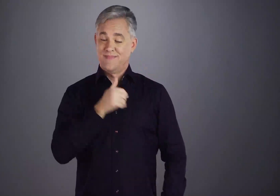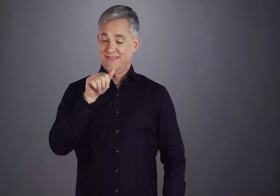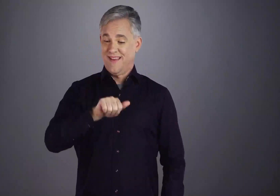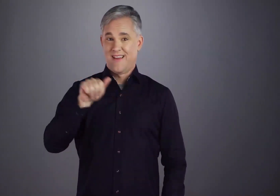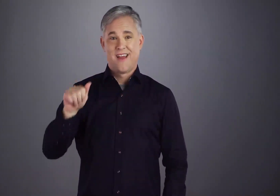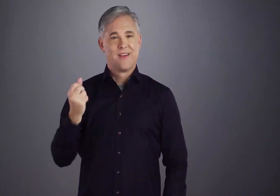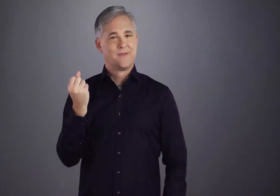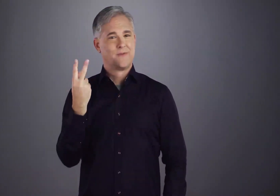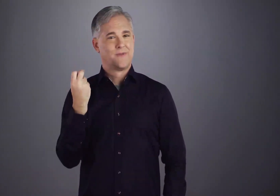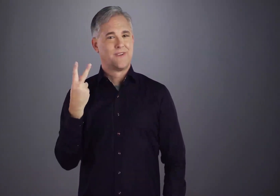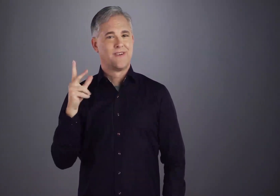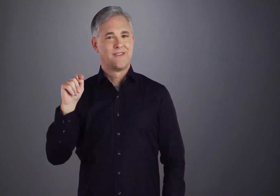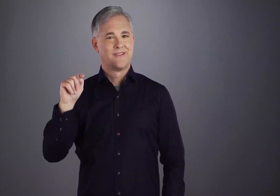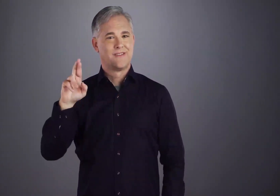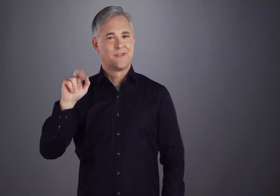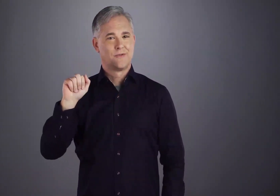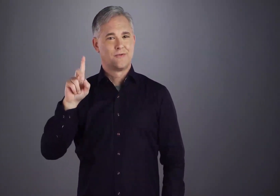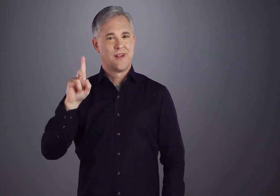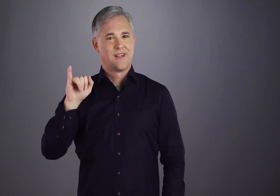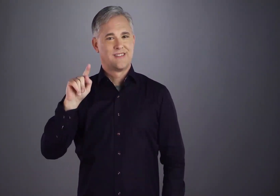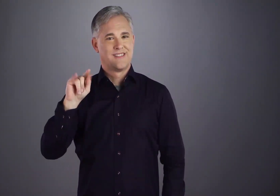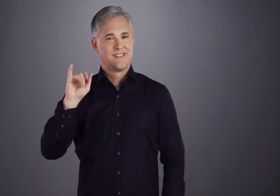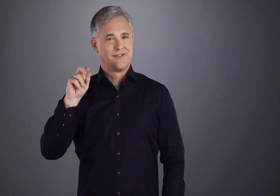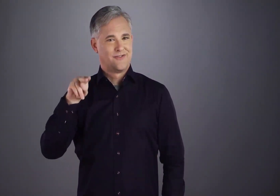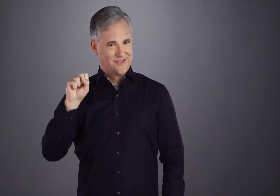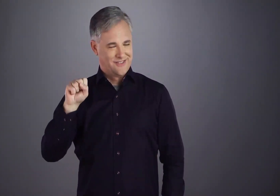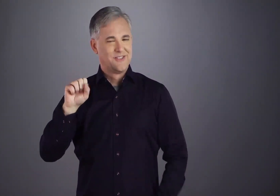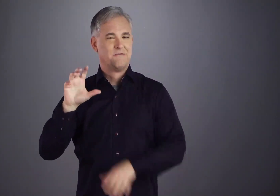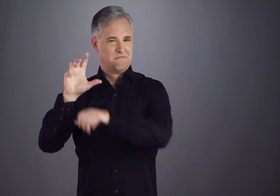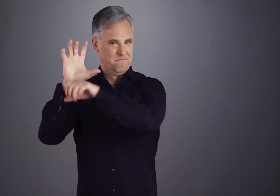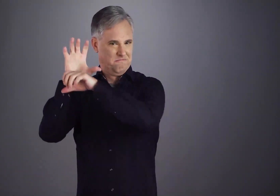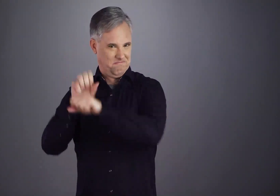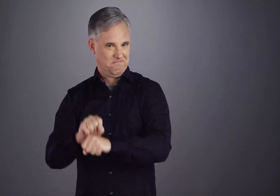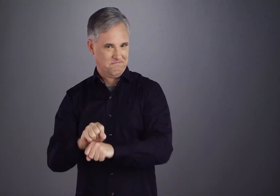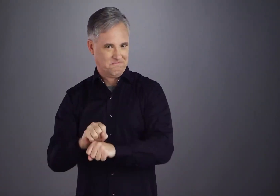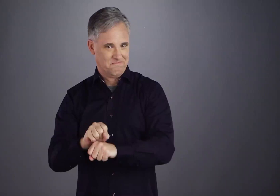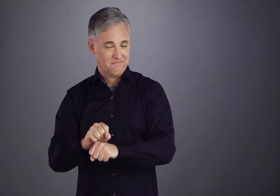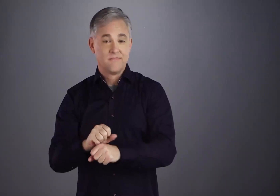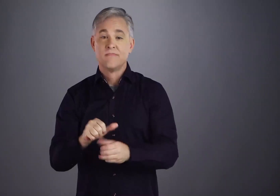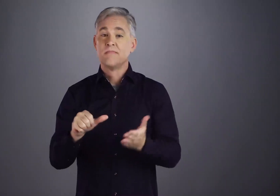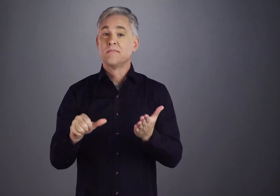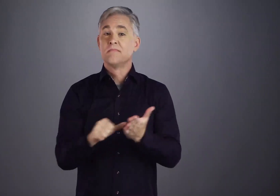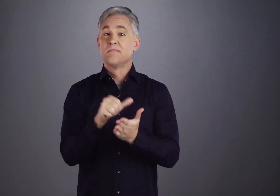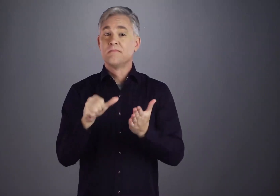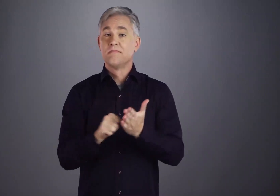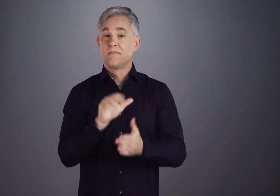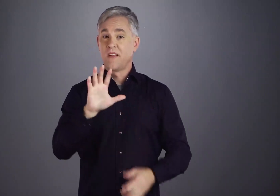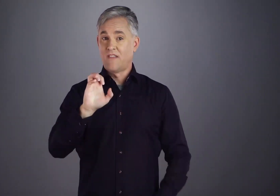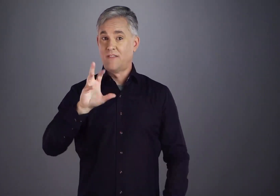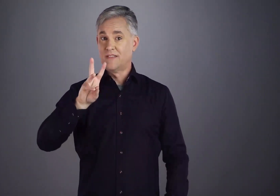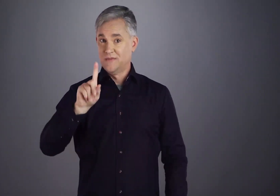This was the substance of AA's 12 traditions, which are stated in full on page 561 of this book.